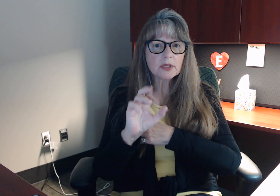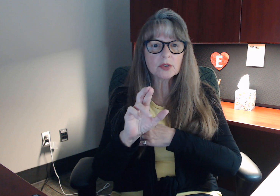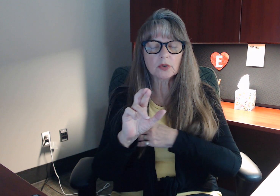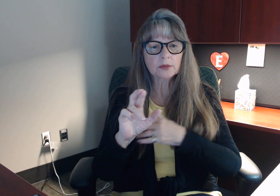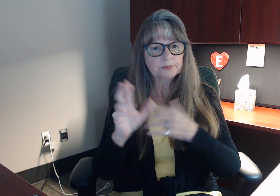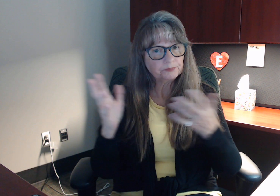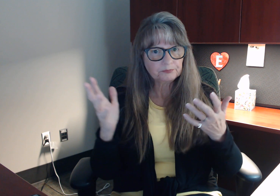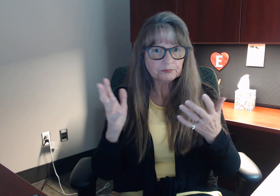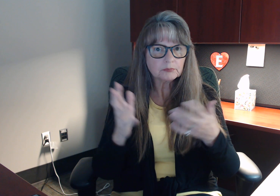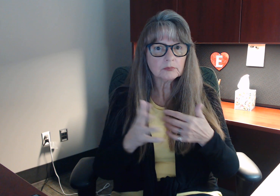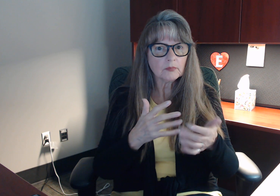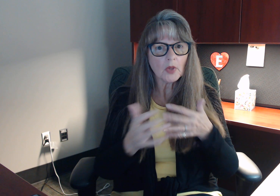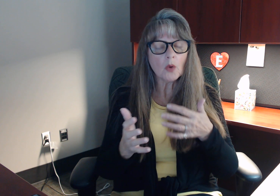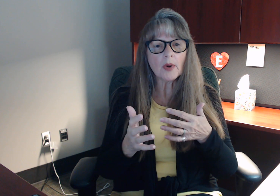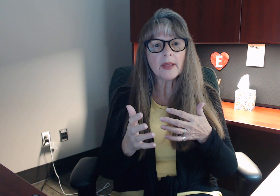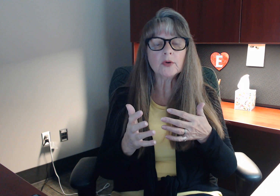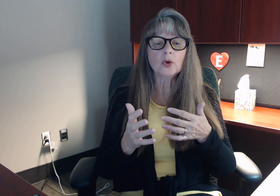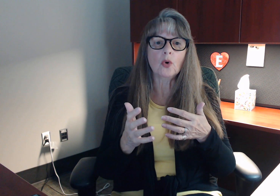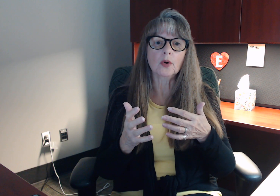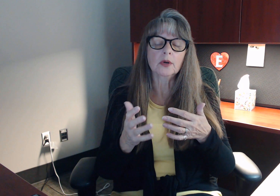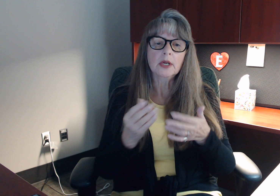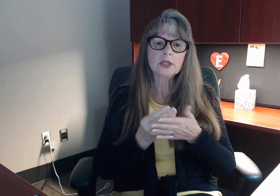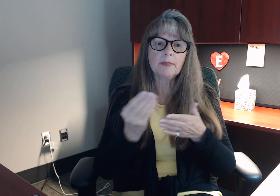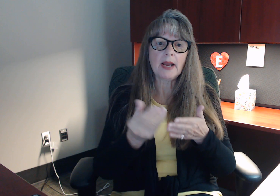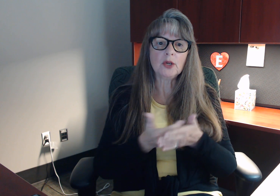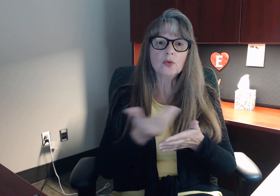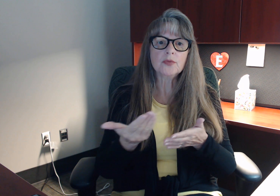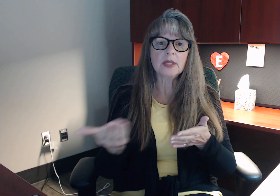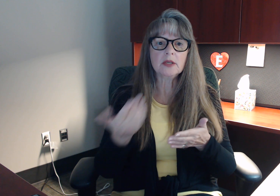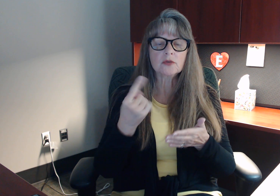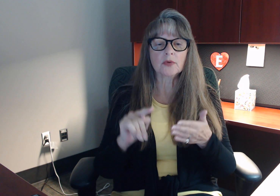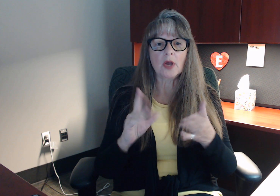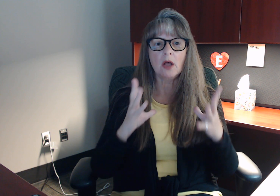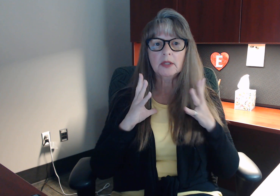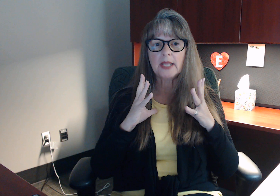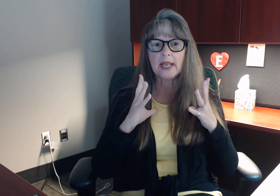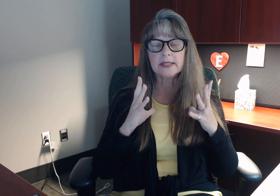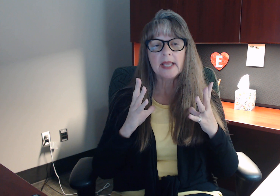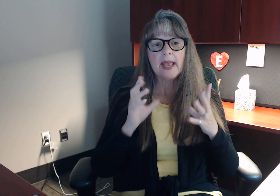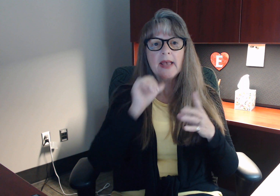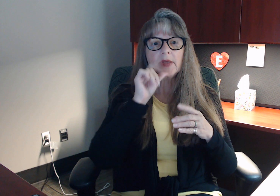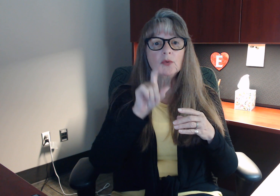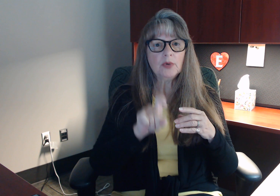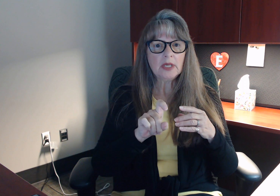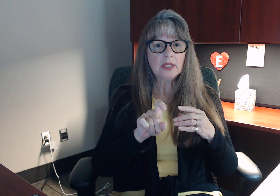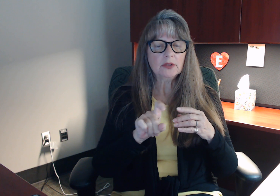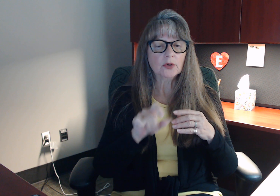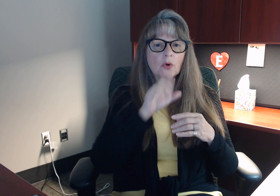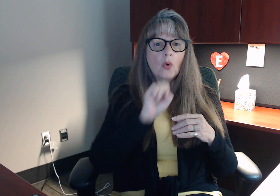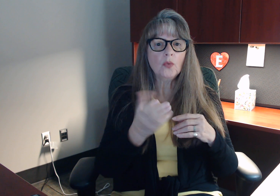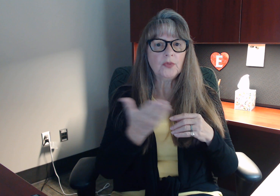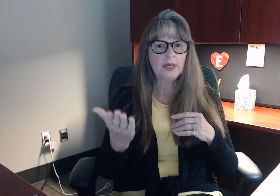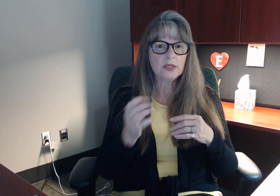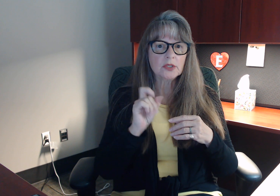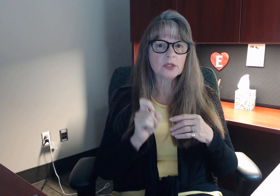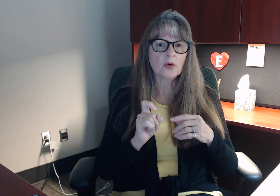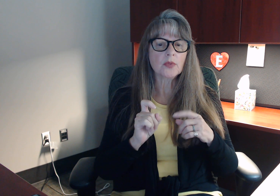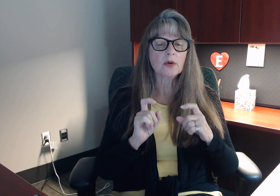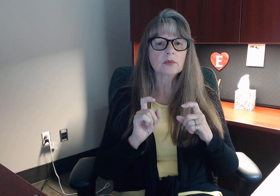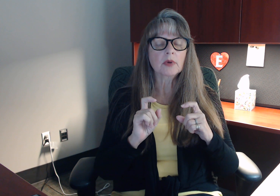or whatever, or to buy new things for the holidays, and they don't need their old things, and so